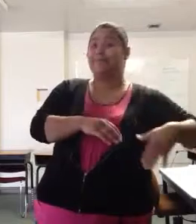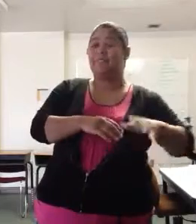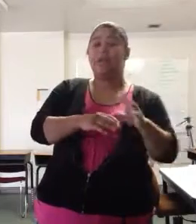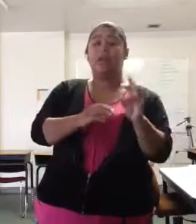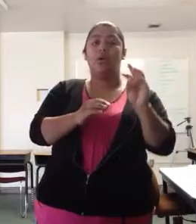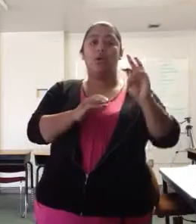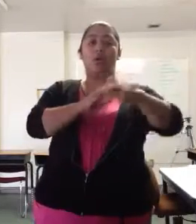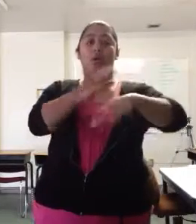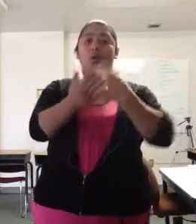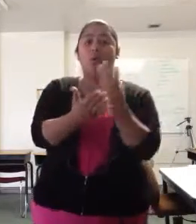Integers.